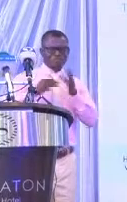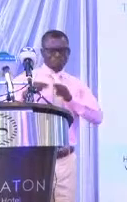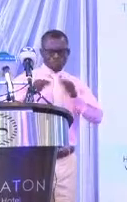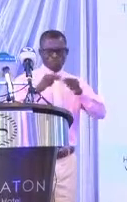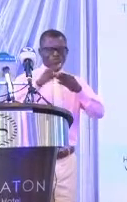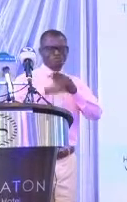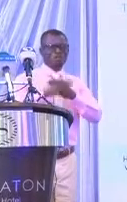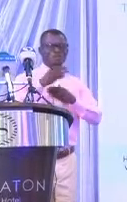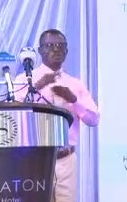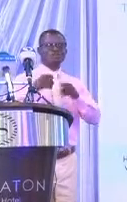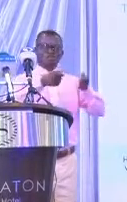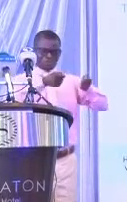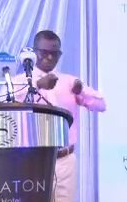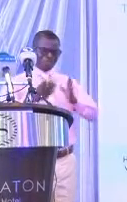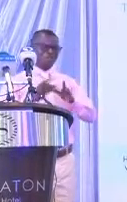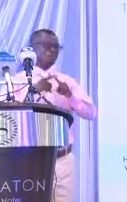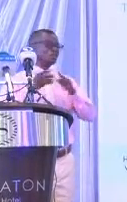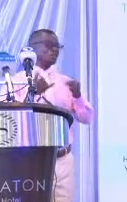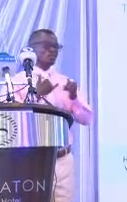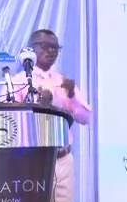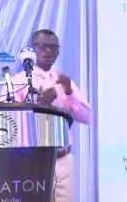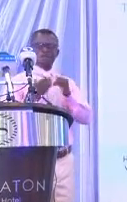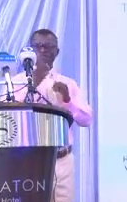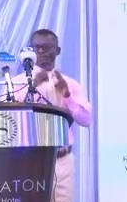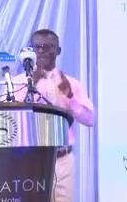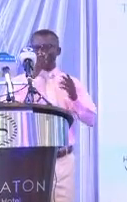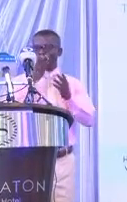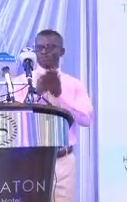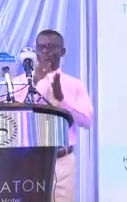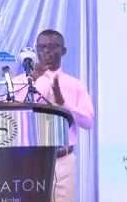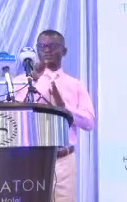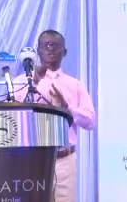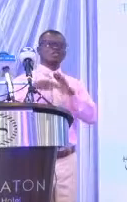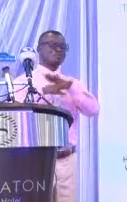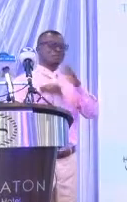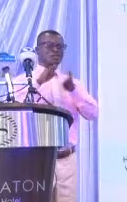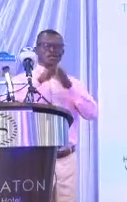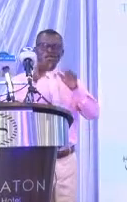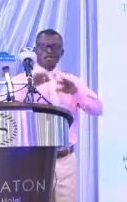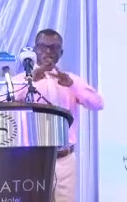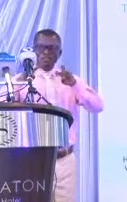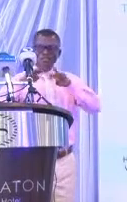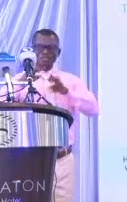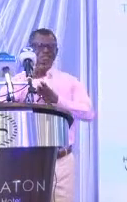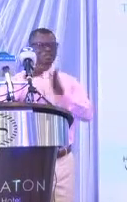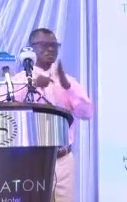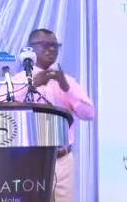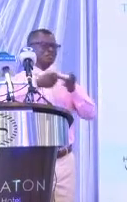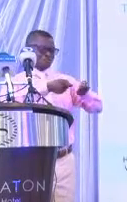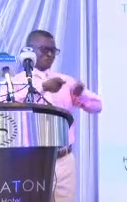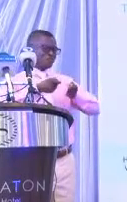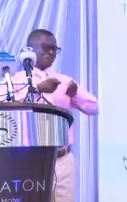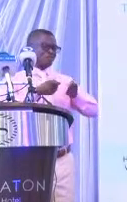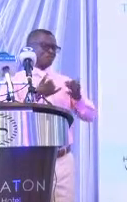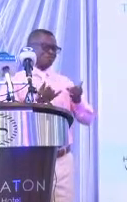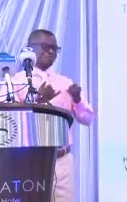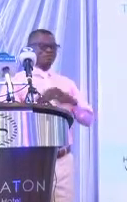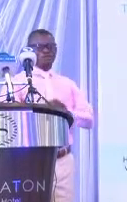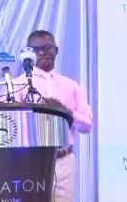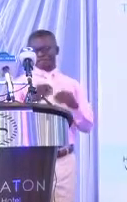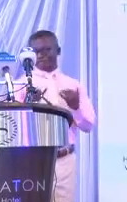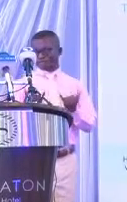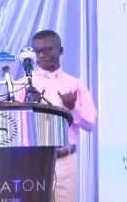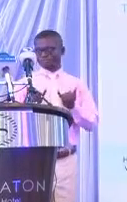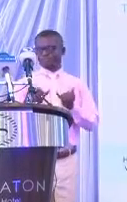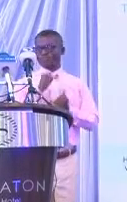since we have advanced technology, we have a very good database system that can be able to track these traffickers. Now, today's debate will be more